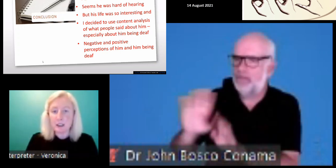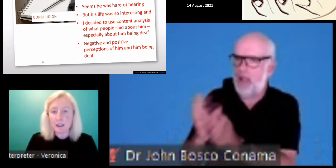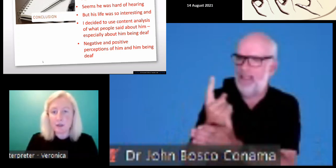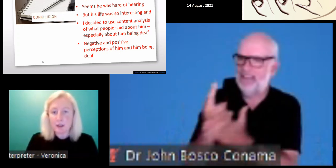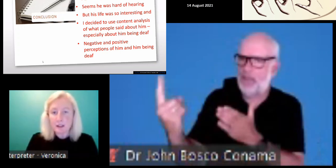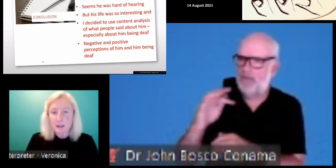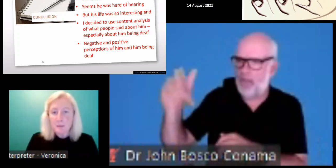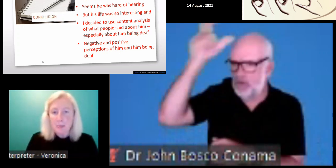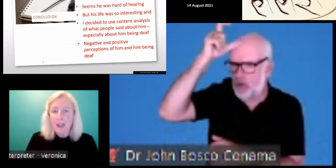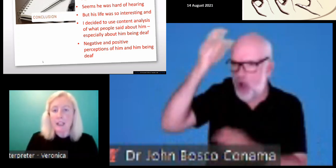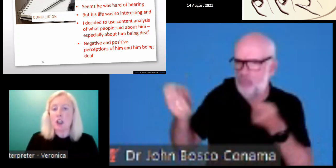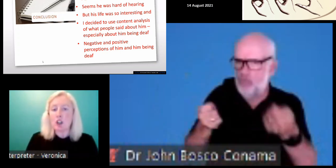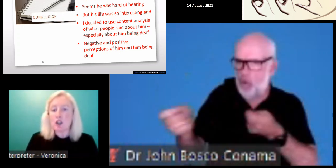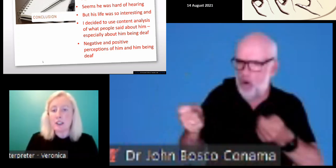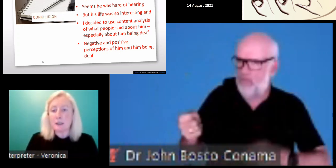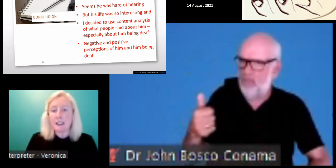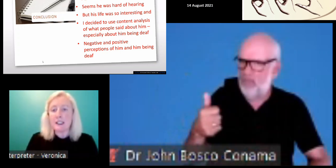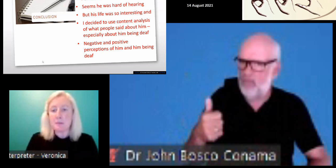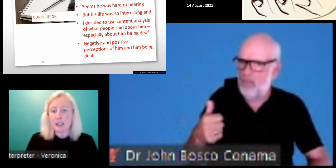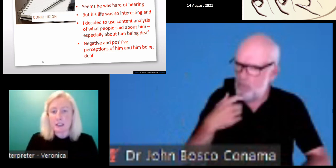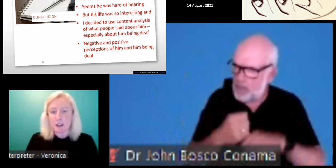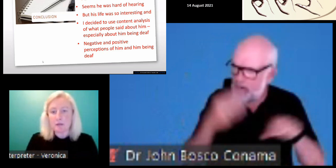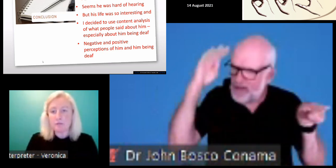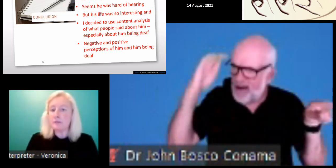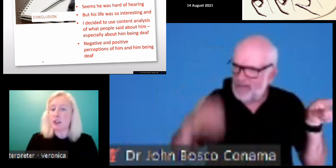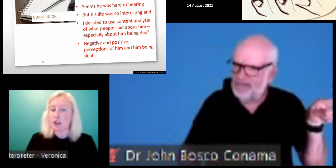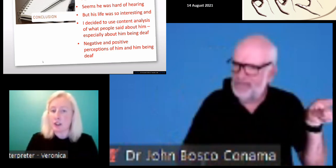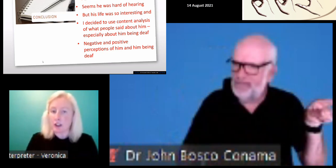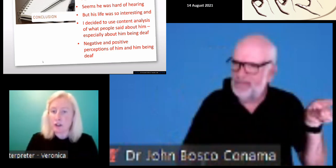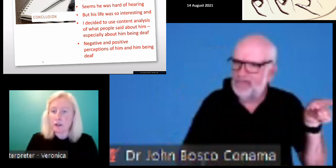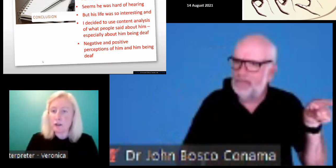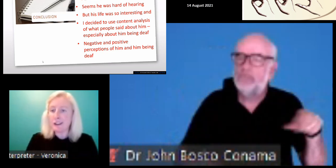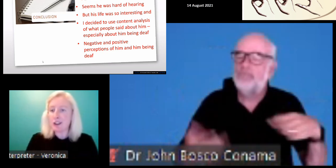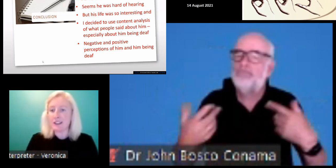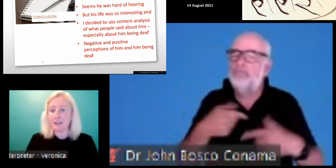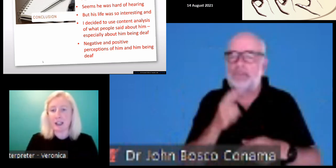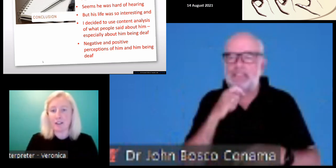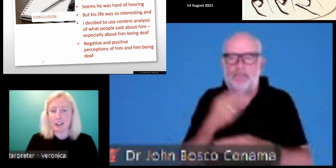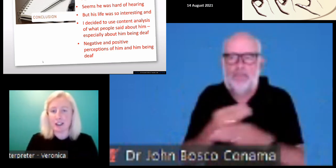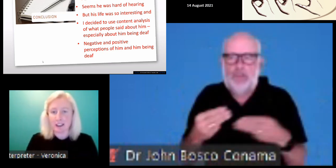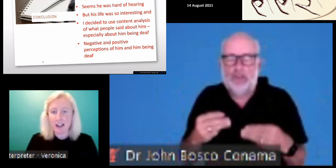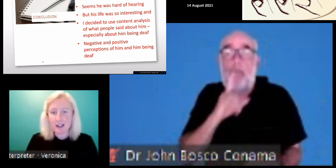belief in countries being independent, such as Turkish rule, just as we have it here in Ireland.